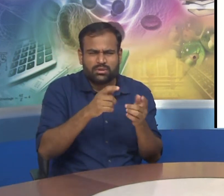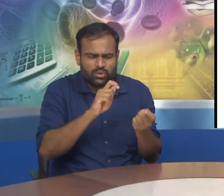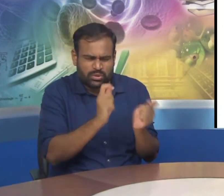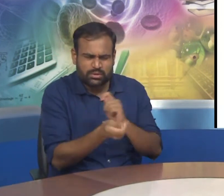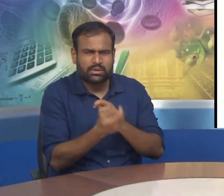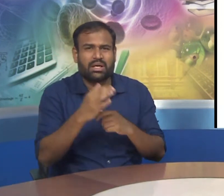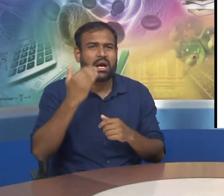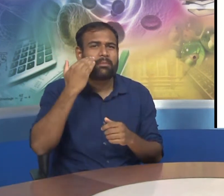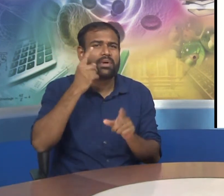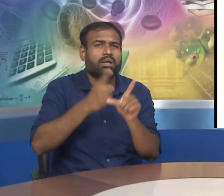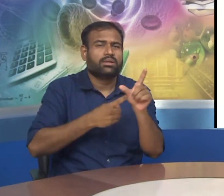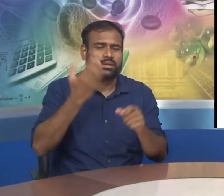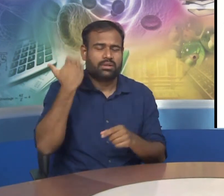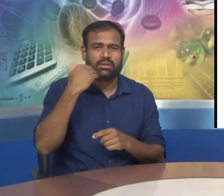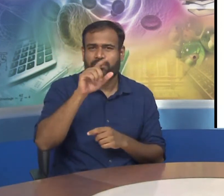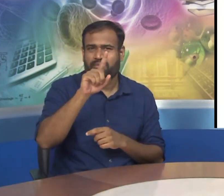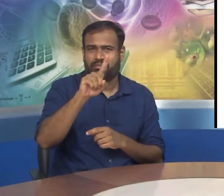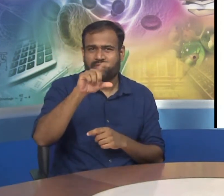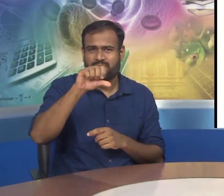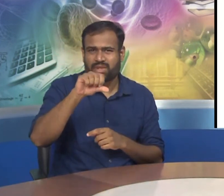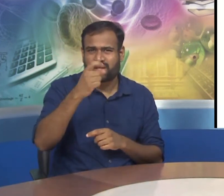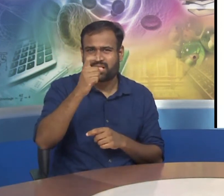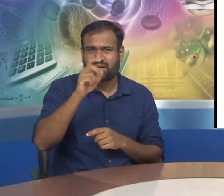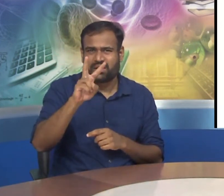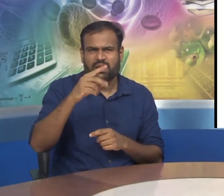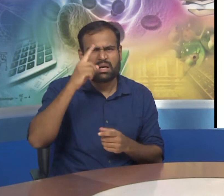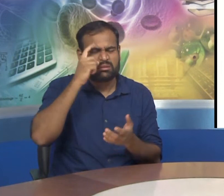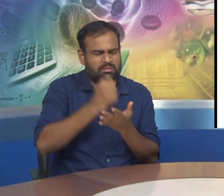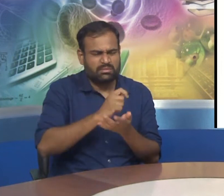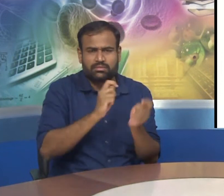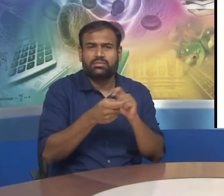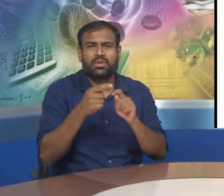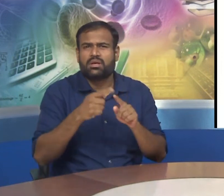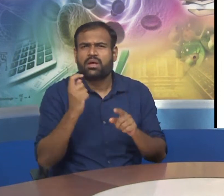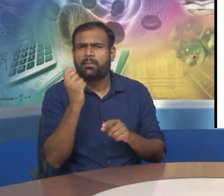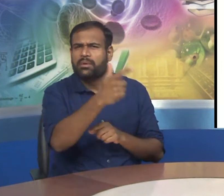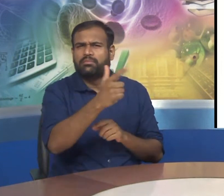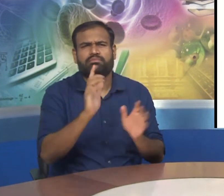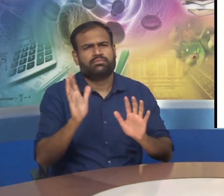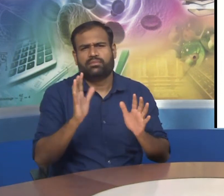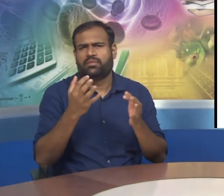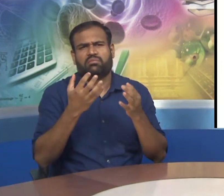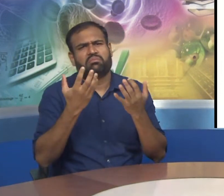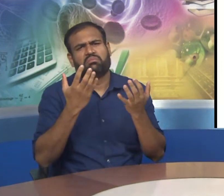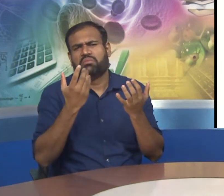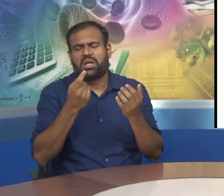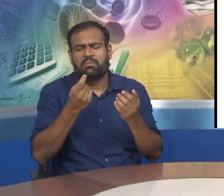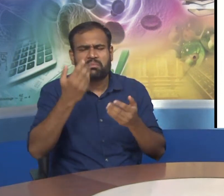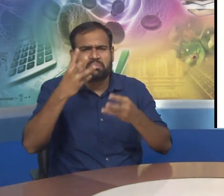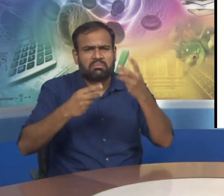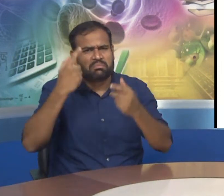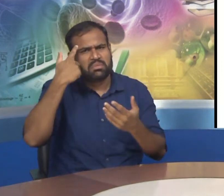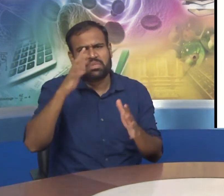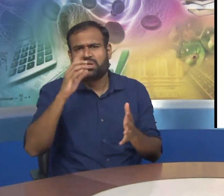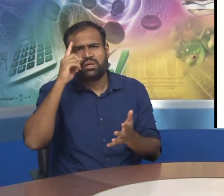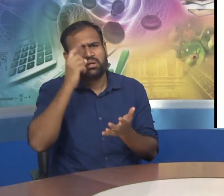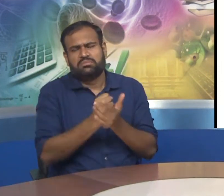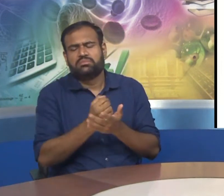to the 30th Amendment of 1972, there is no minimum amount for taking a civil appeal to